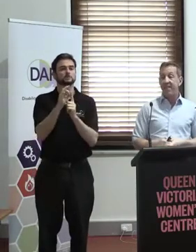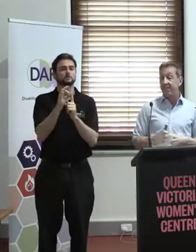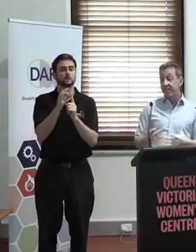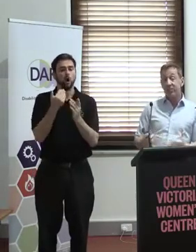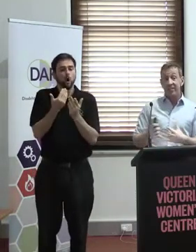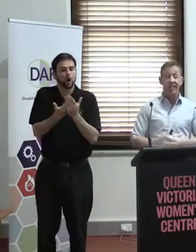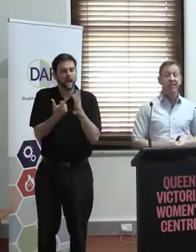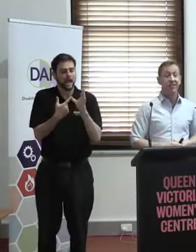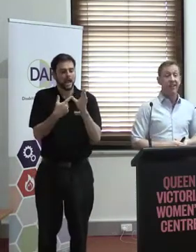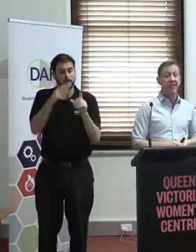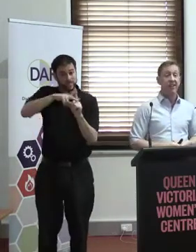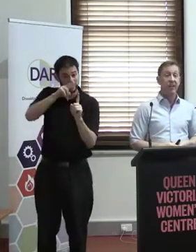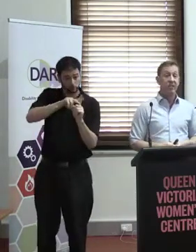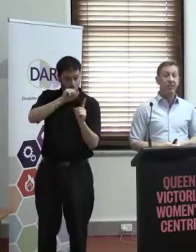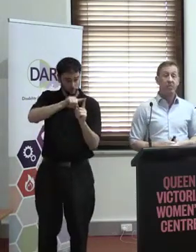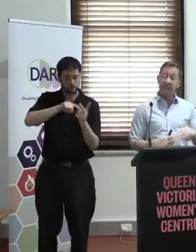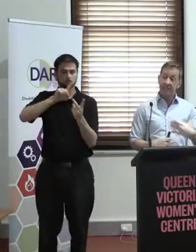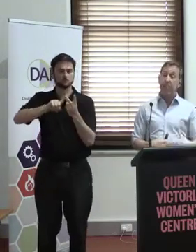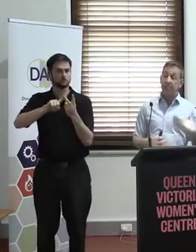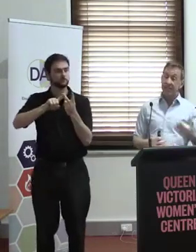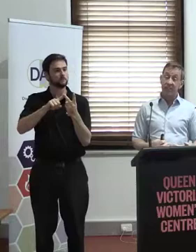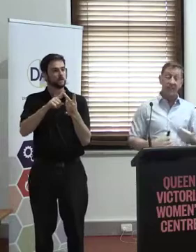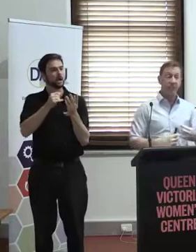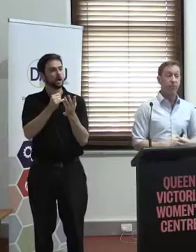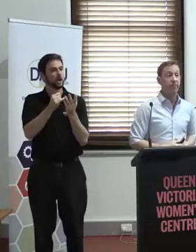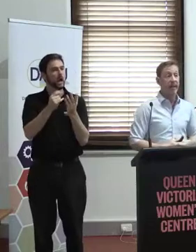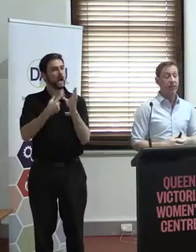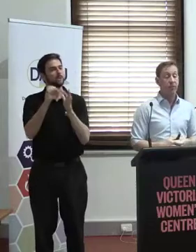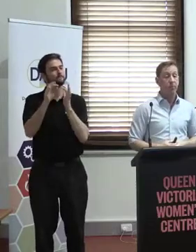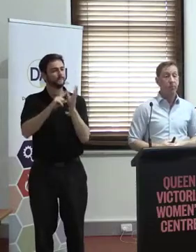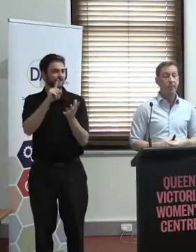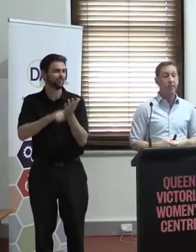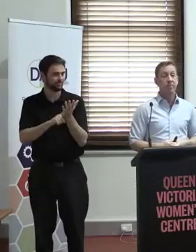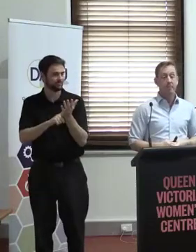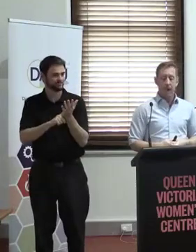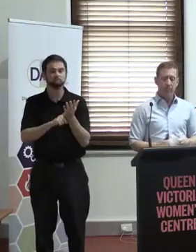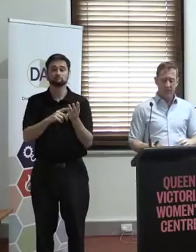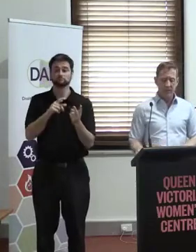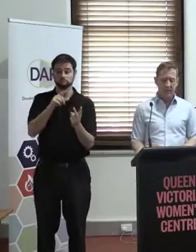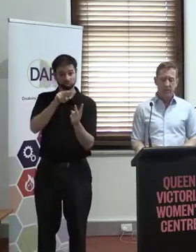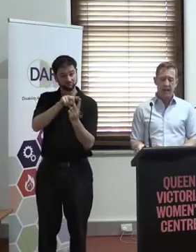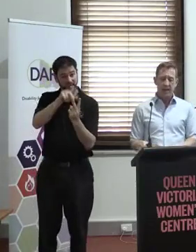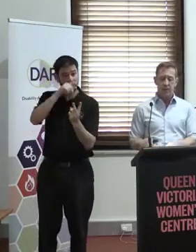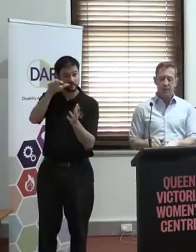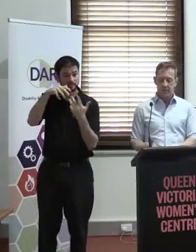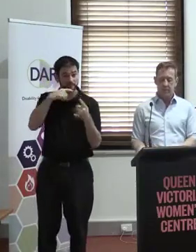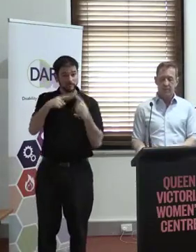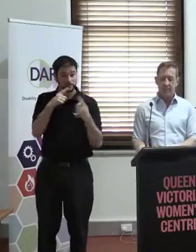That's a very good suggestion, and in fact it picks up on a suggestion we've made in the report, and you'll see